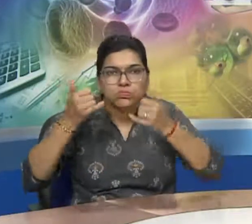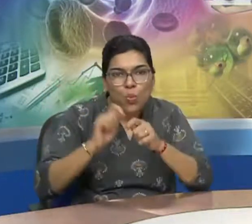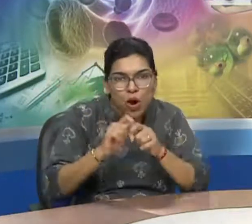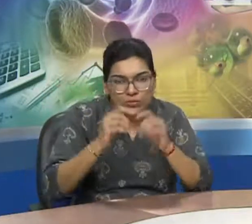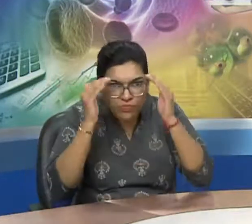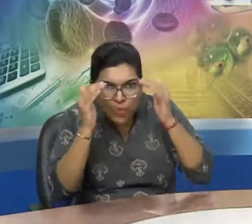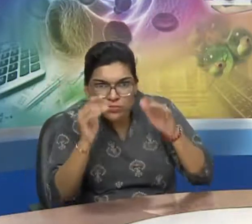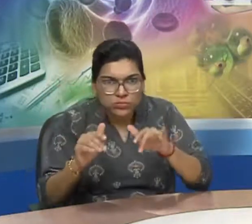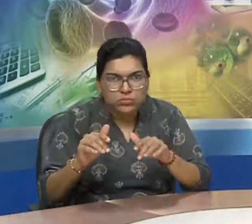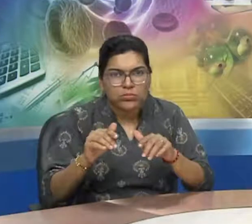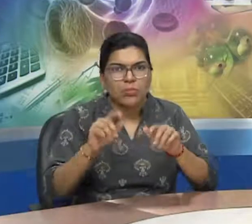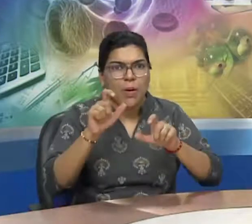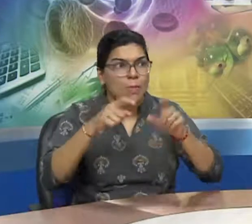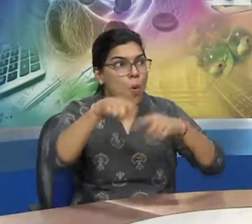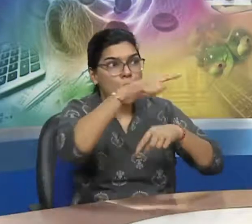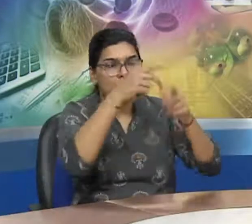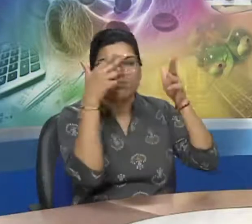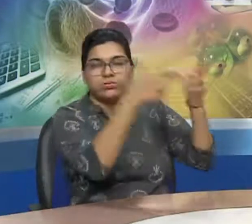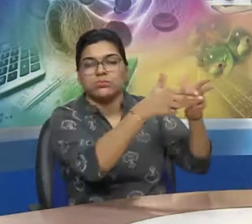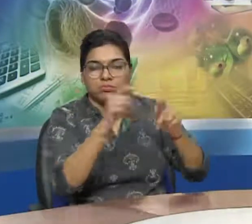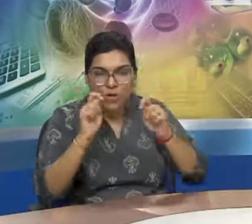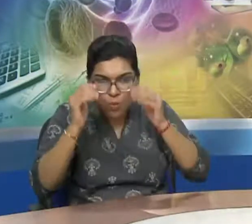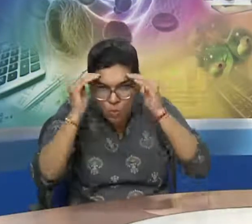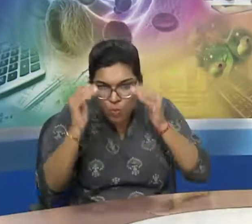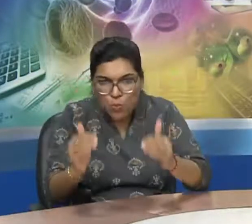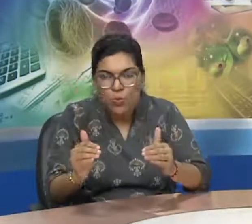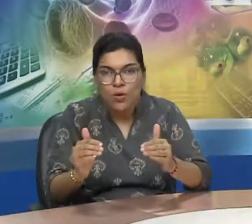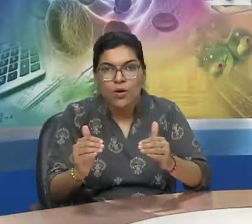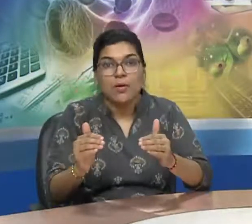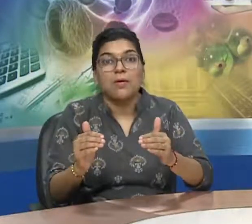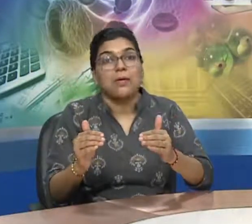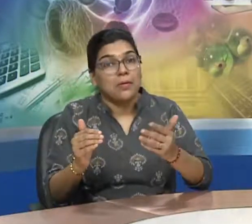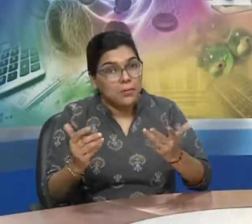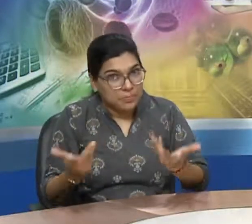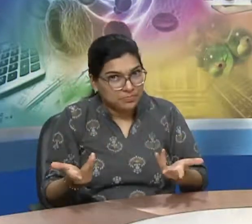That feeling of warmthness is missing.